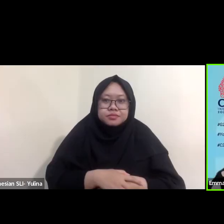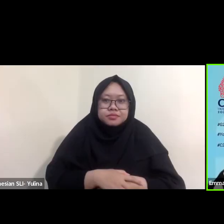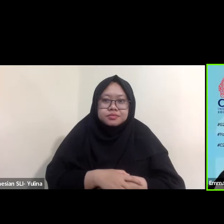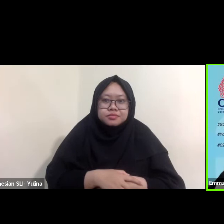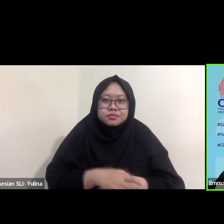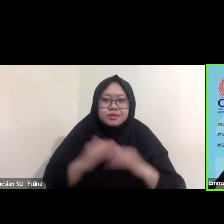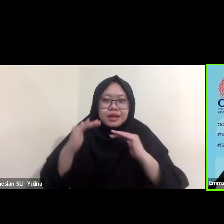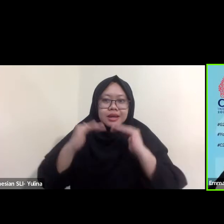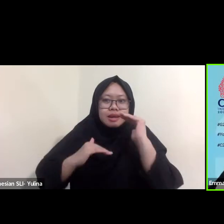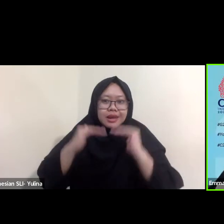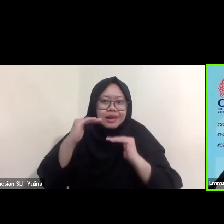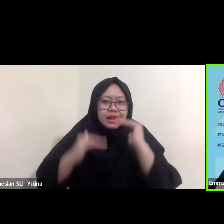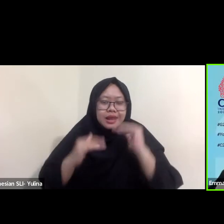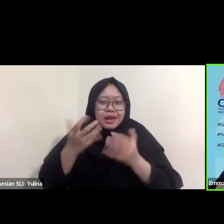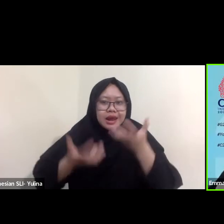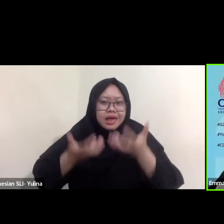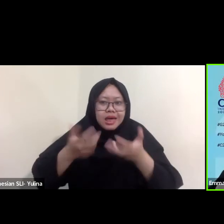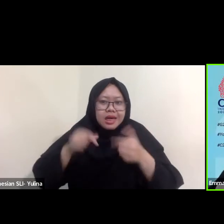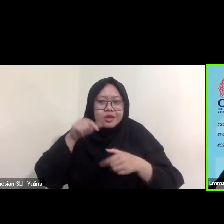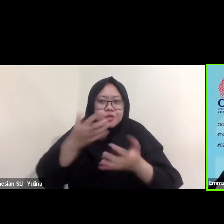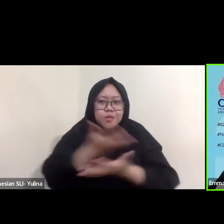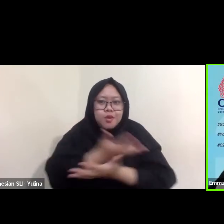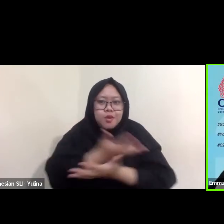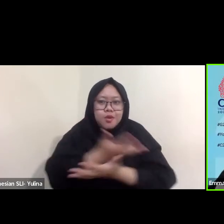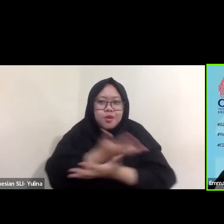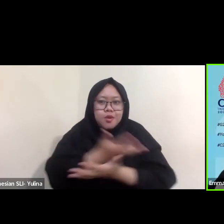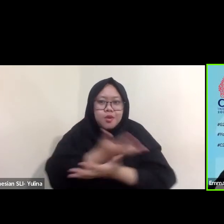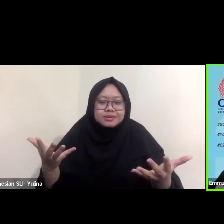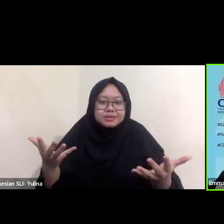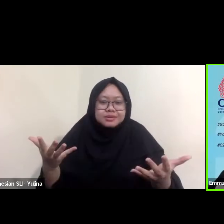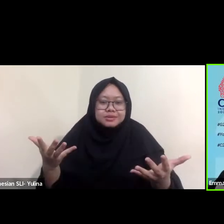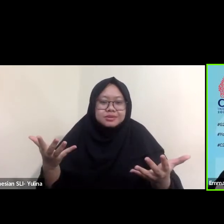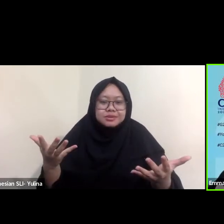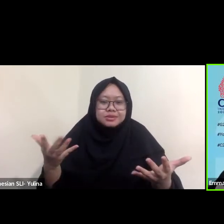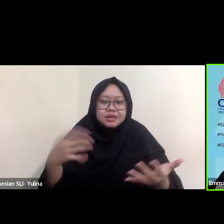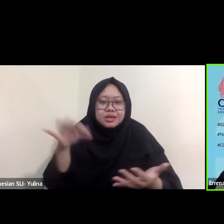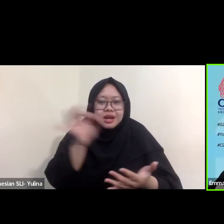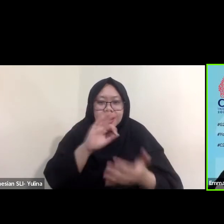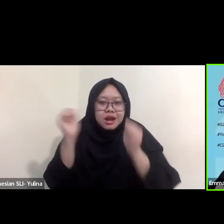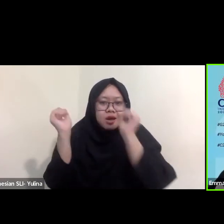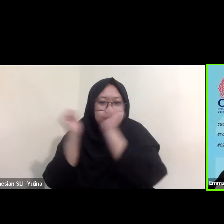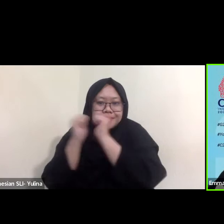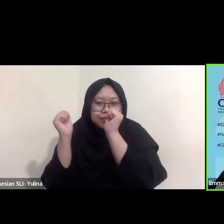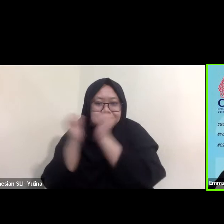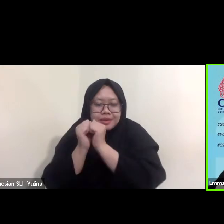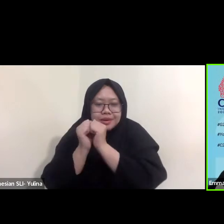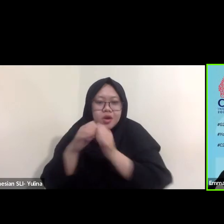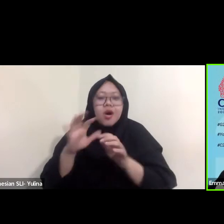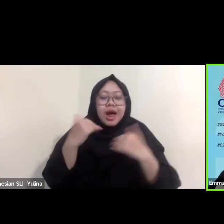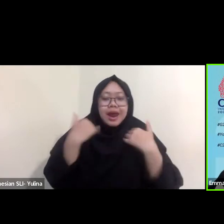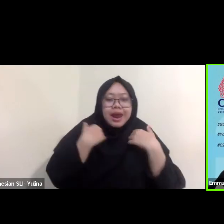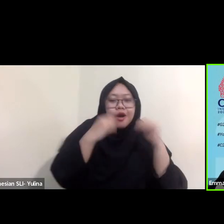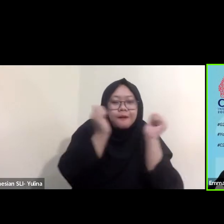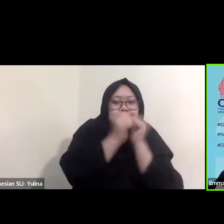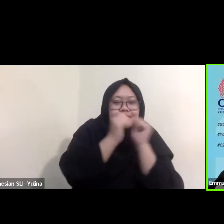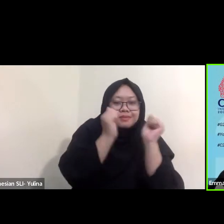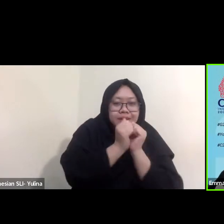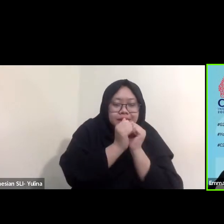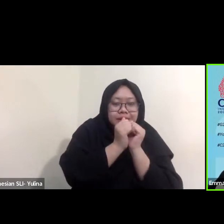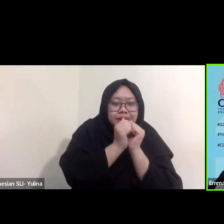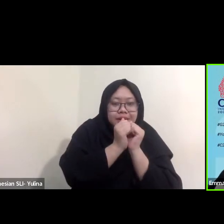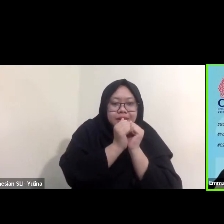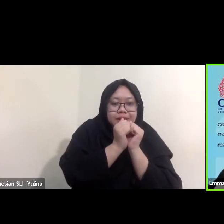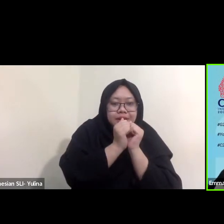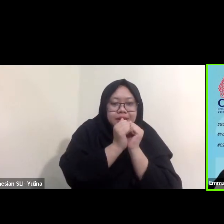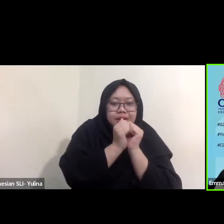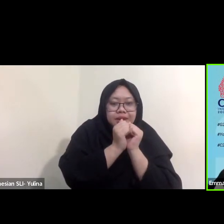further, and we won't meet the commitment to leave no child behind that was made in 2015 around the sustainable